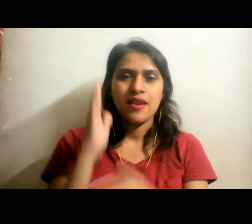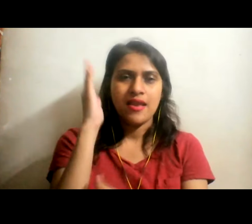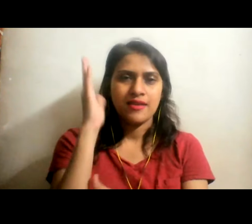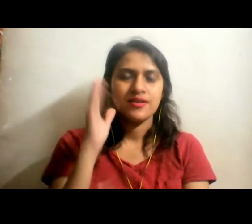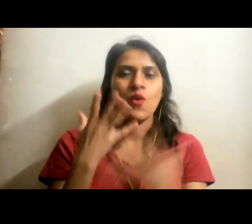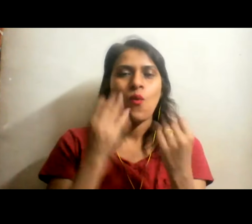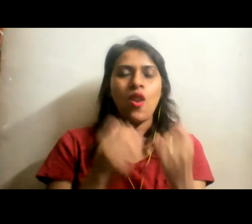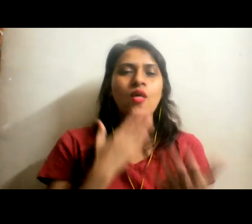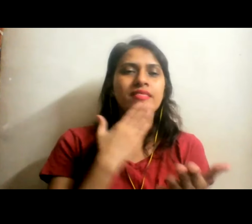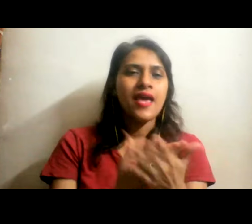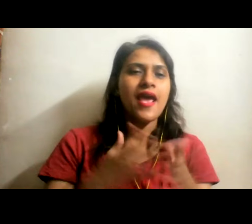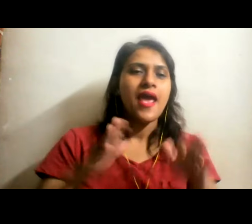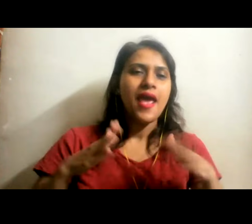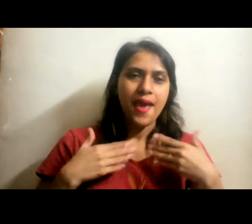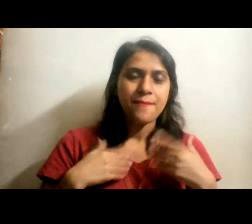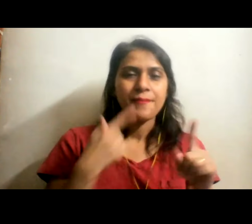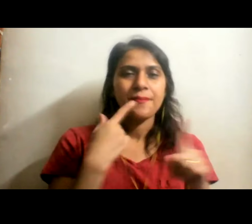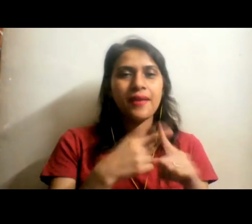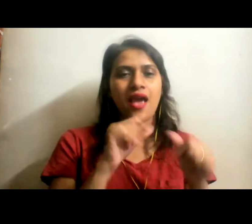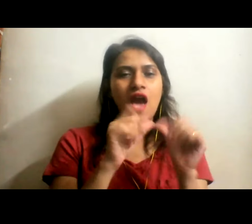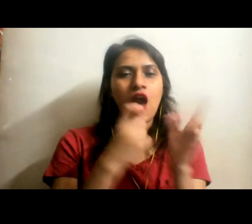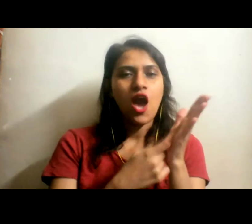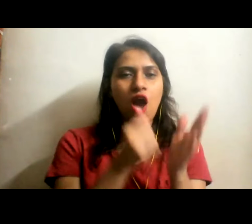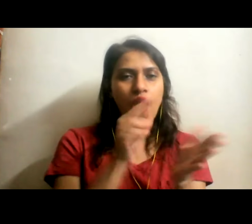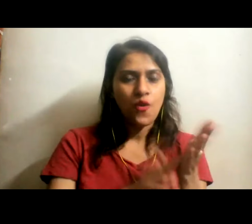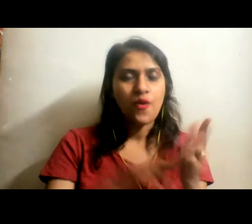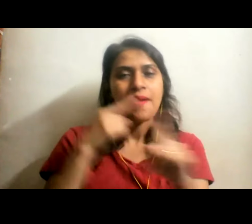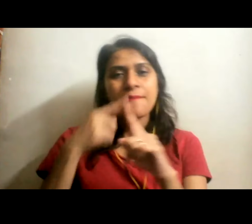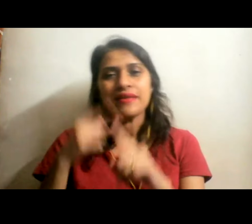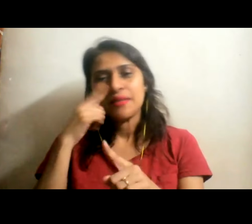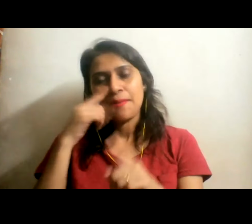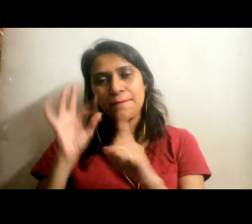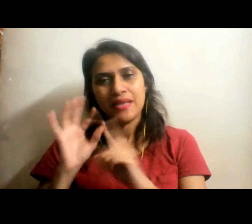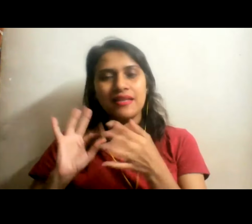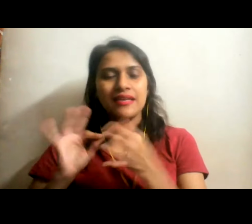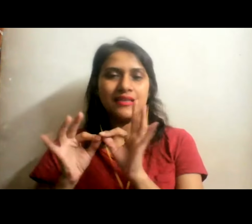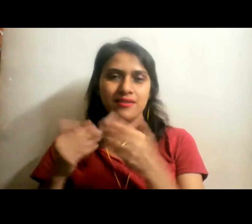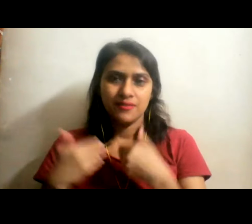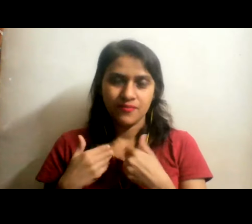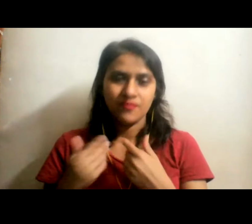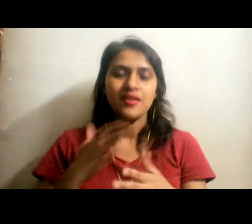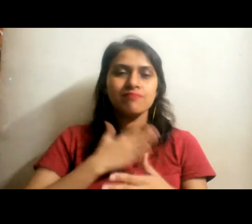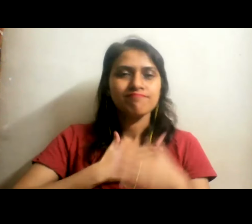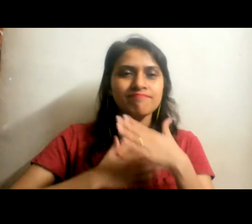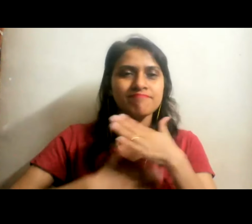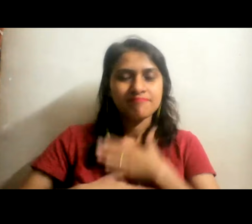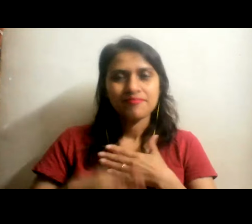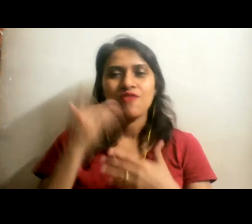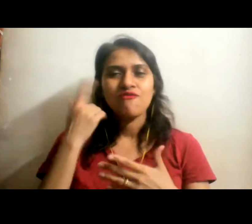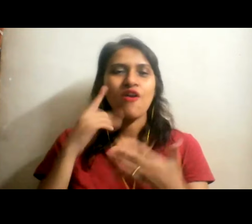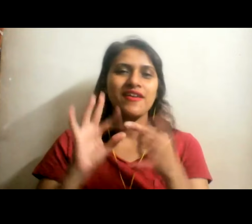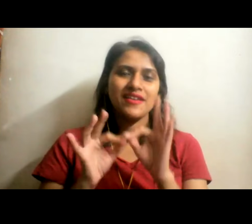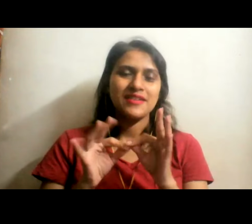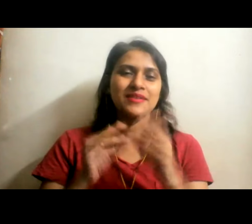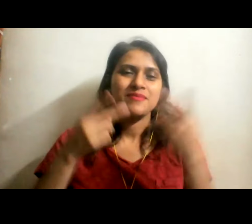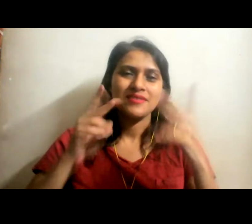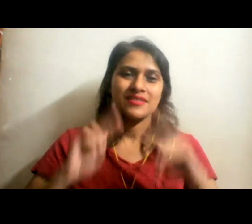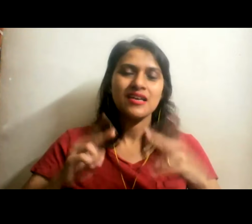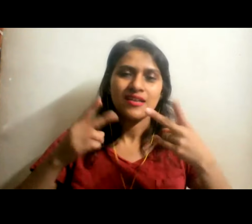thank Arunji and Preetiji for their very kind support and their patience, and their for helping us with